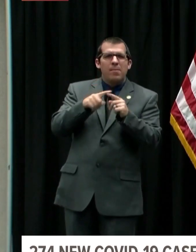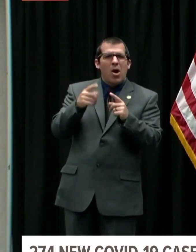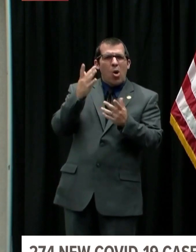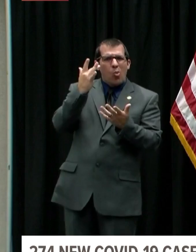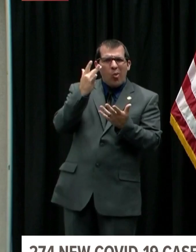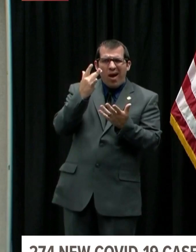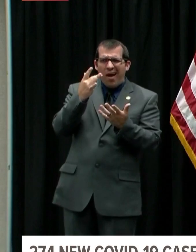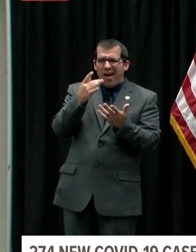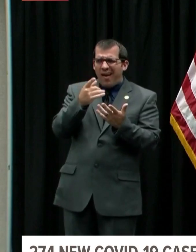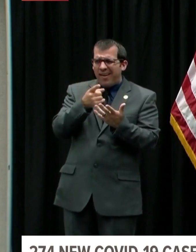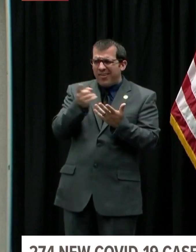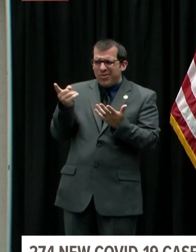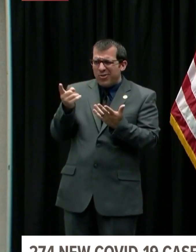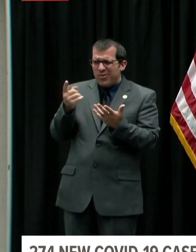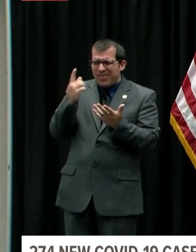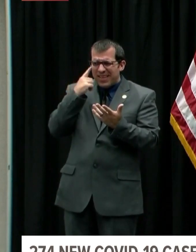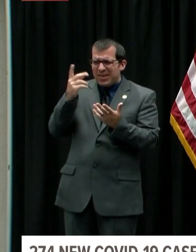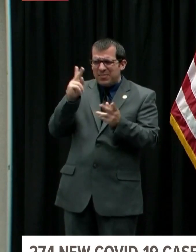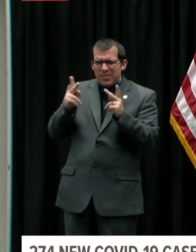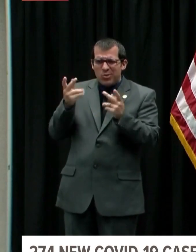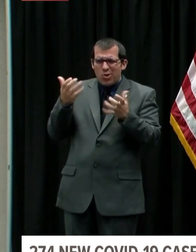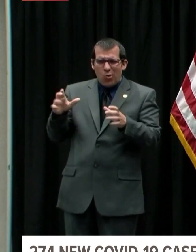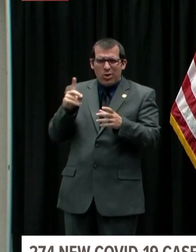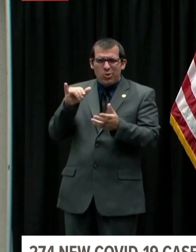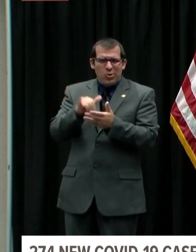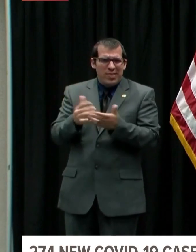to get people to do that?